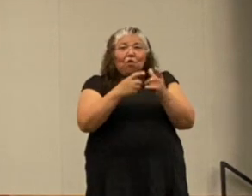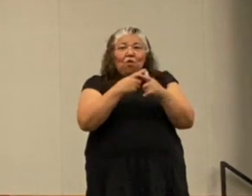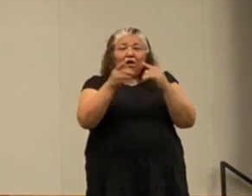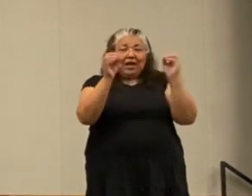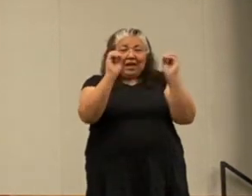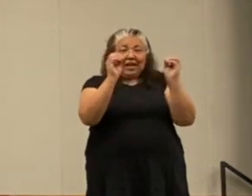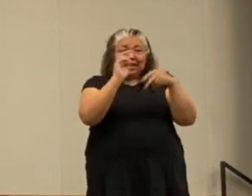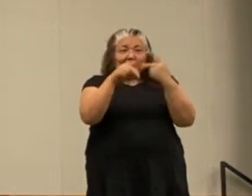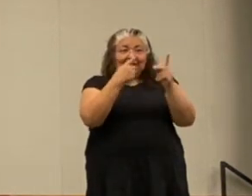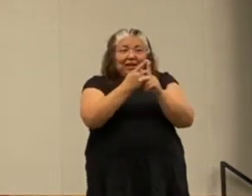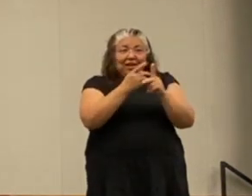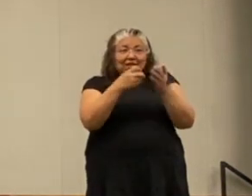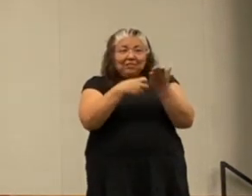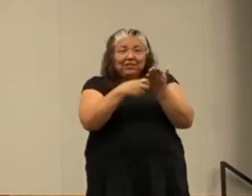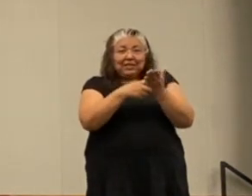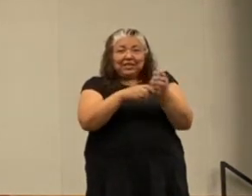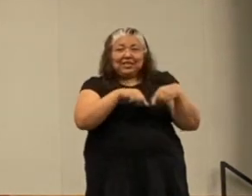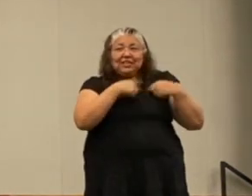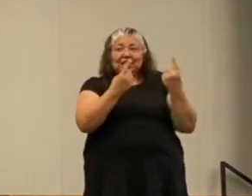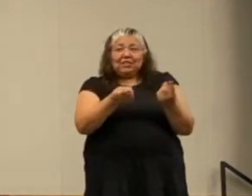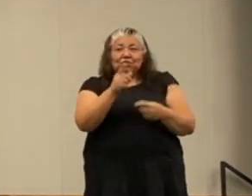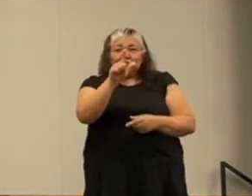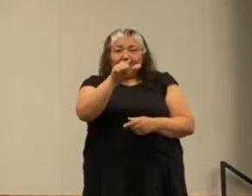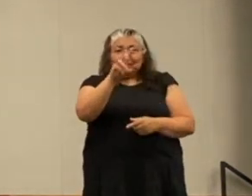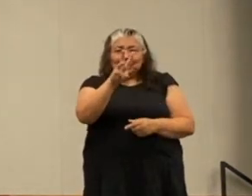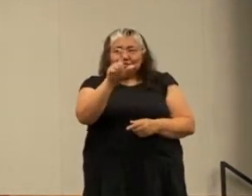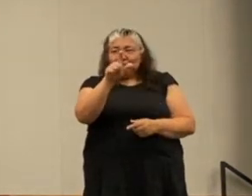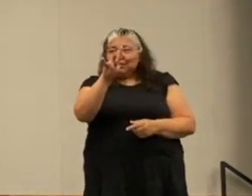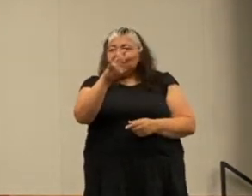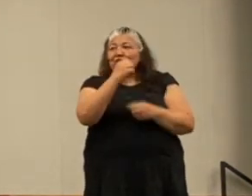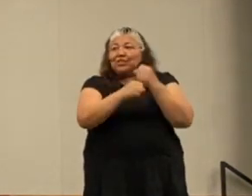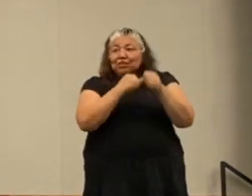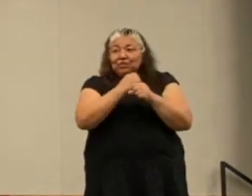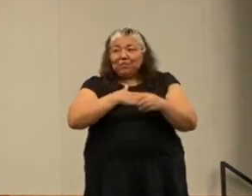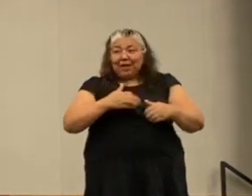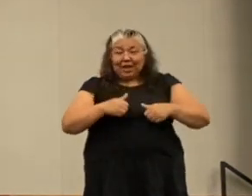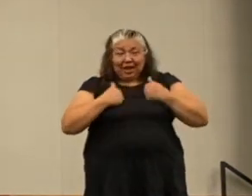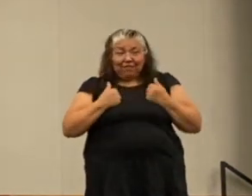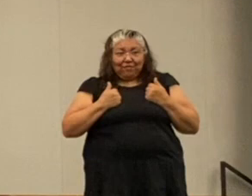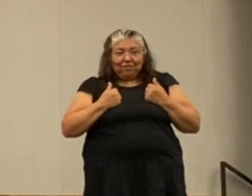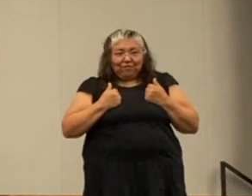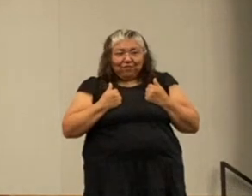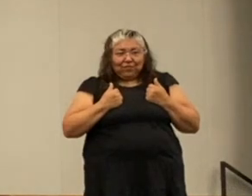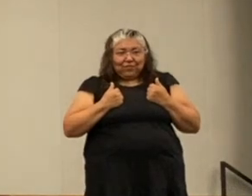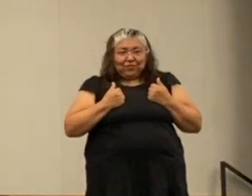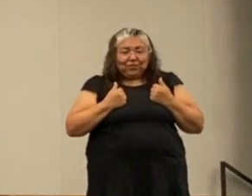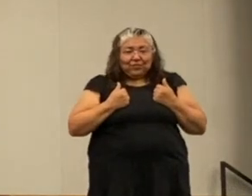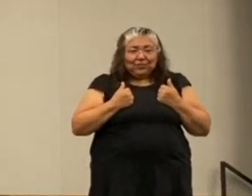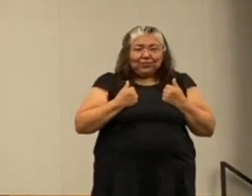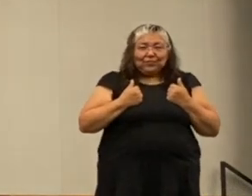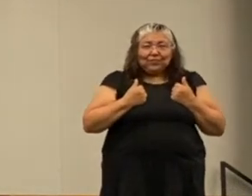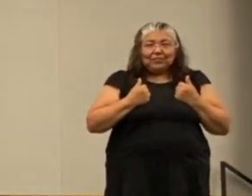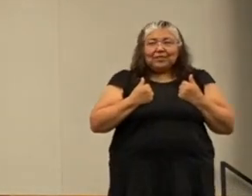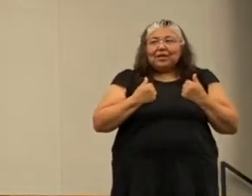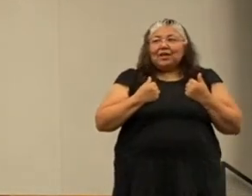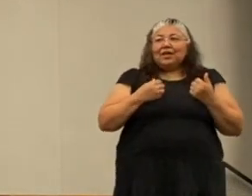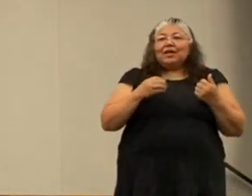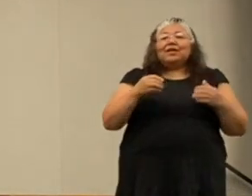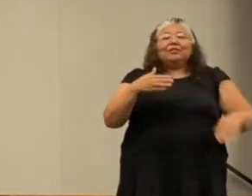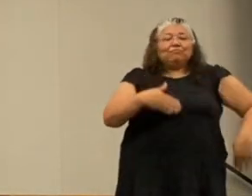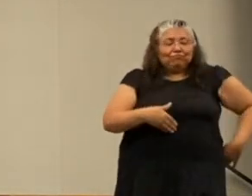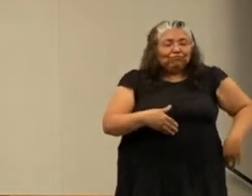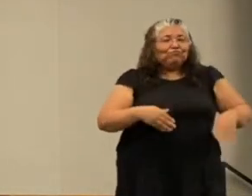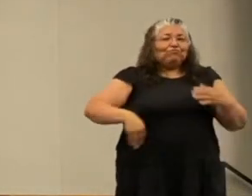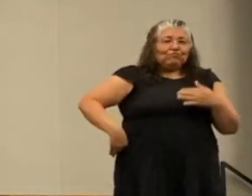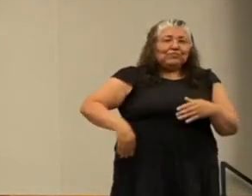any kind of ticket in the last 26 or 27 years of my life. And bad. That's